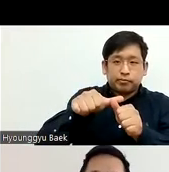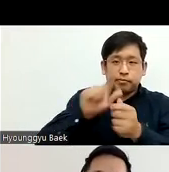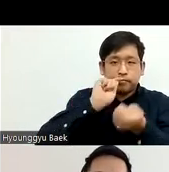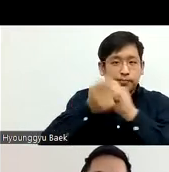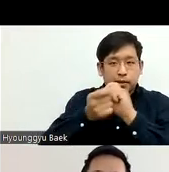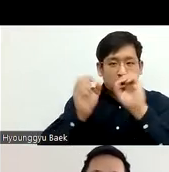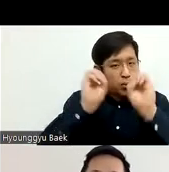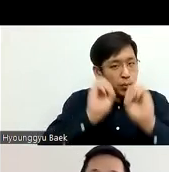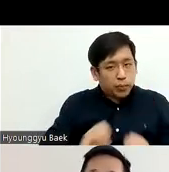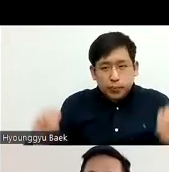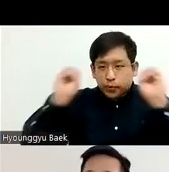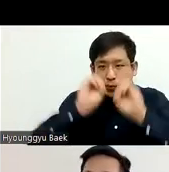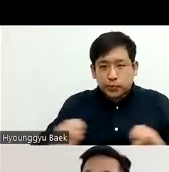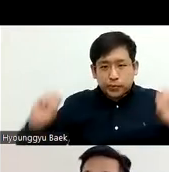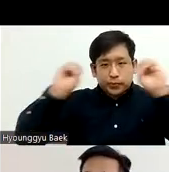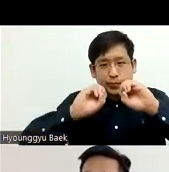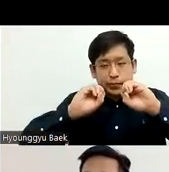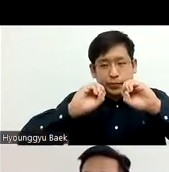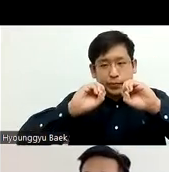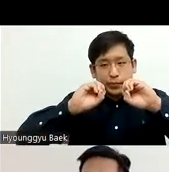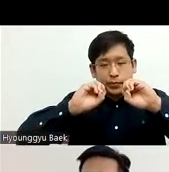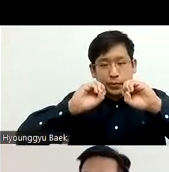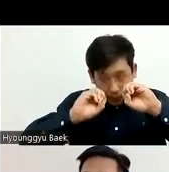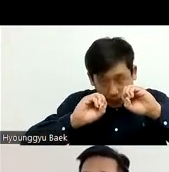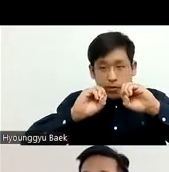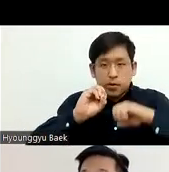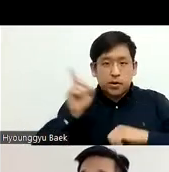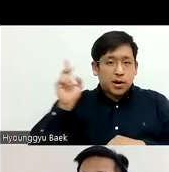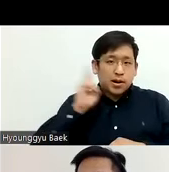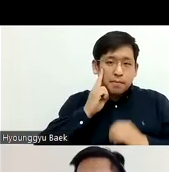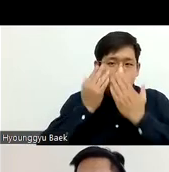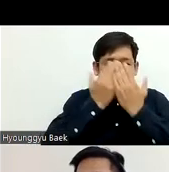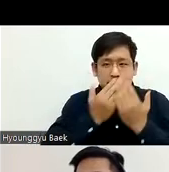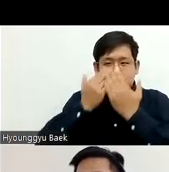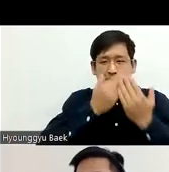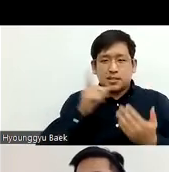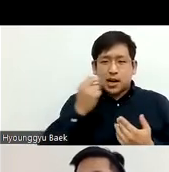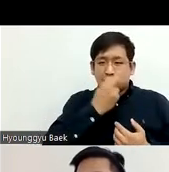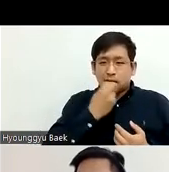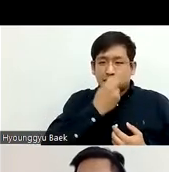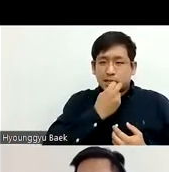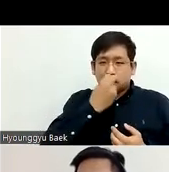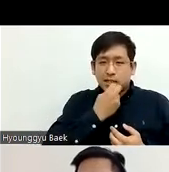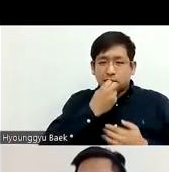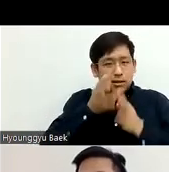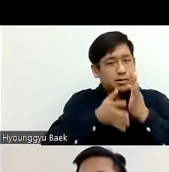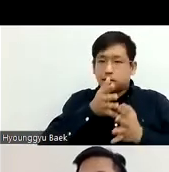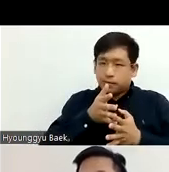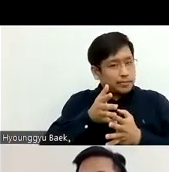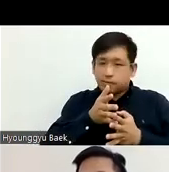towards the changing of the system in education, whereby to provide in sign language in